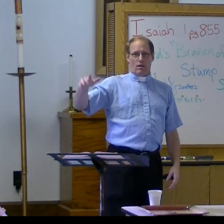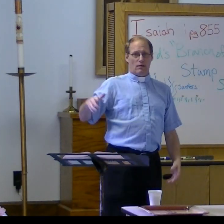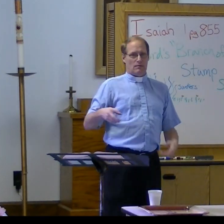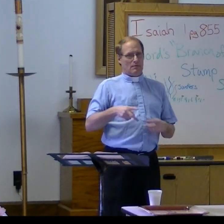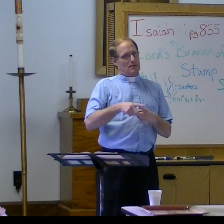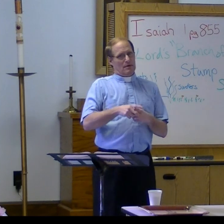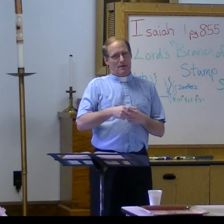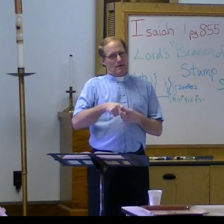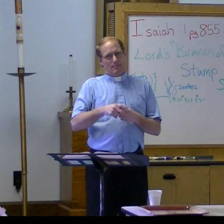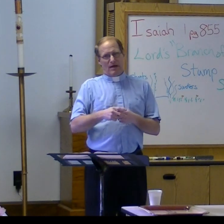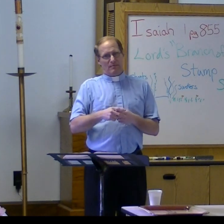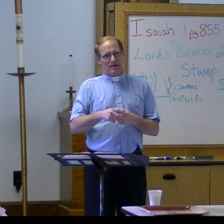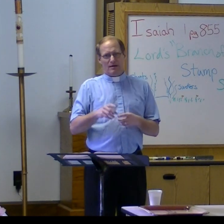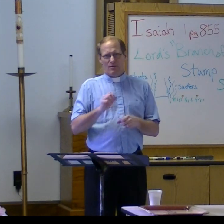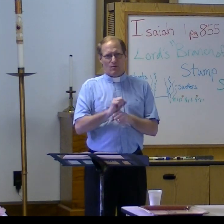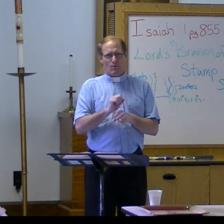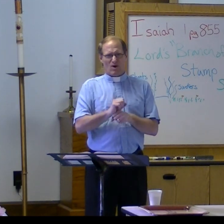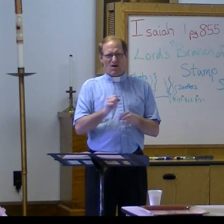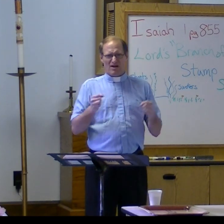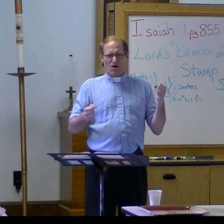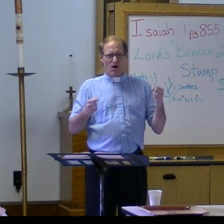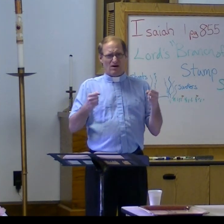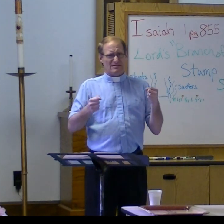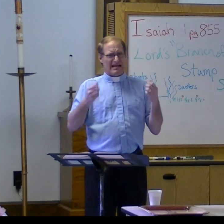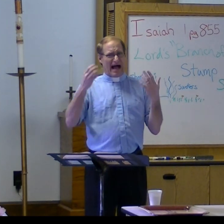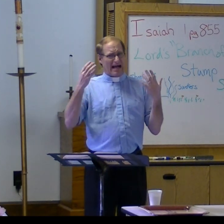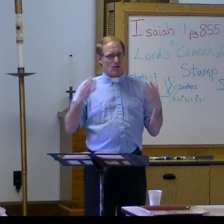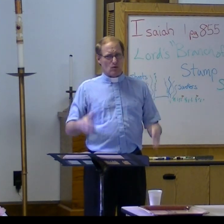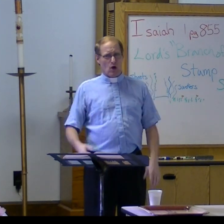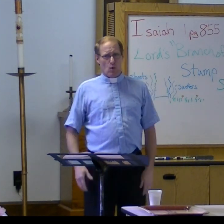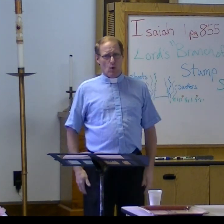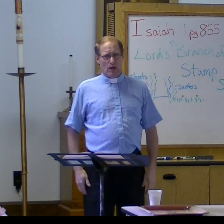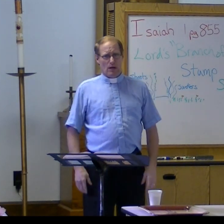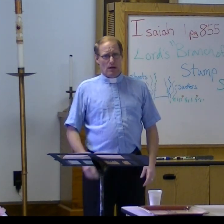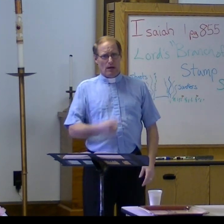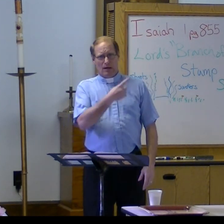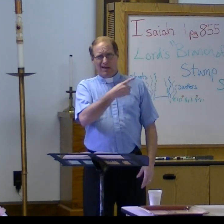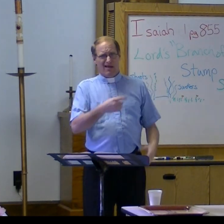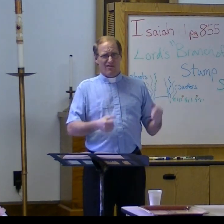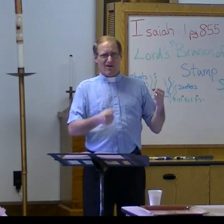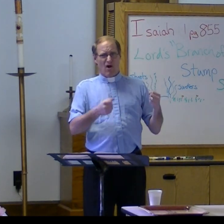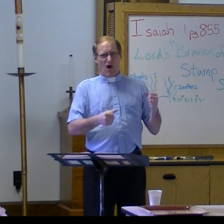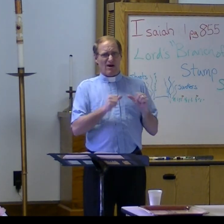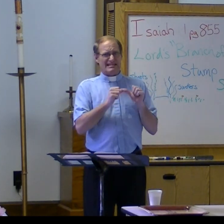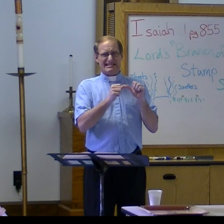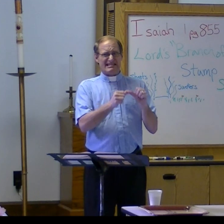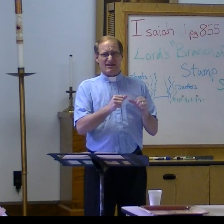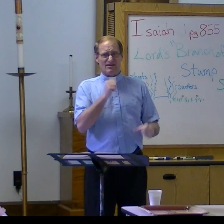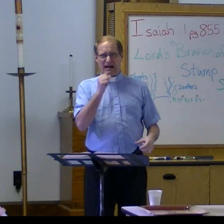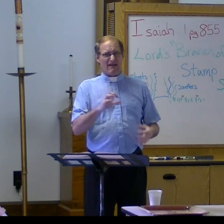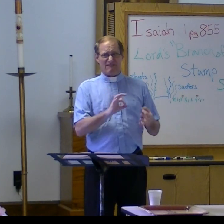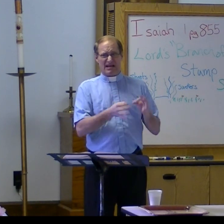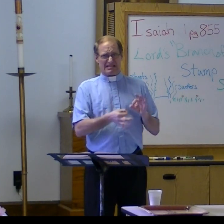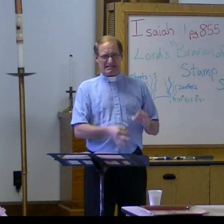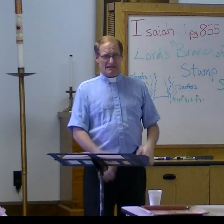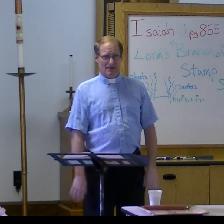Joel, maybe work on cars, I don't know. The car is still not fixed.